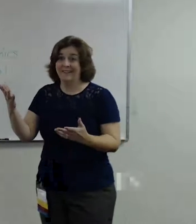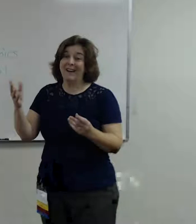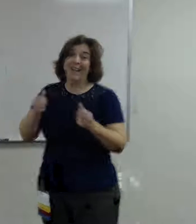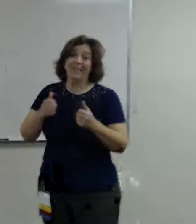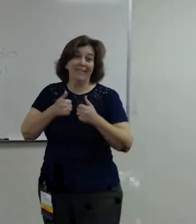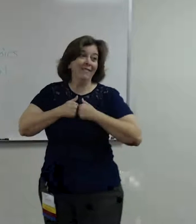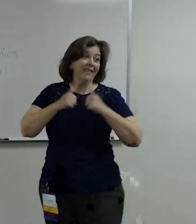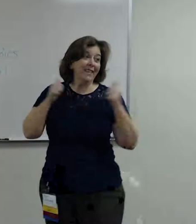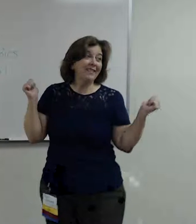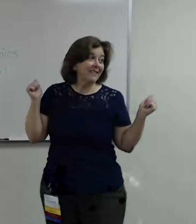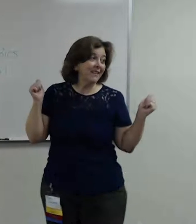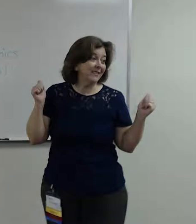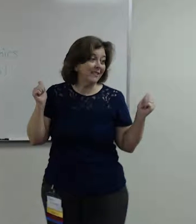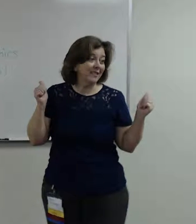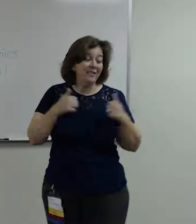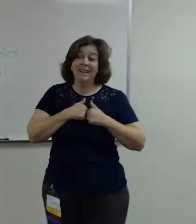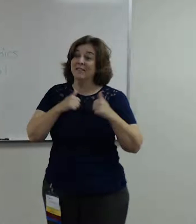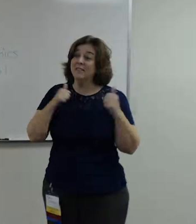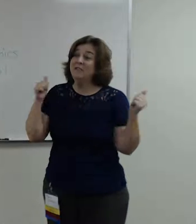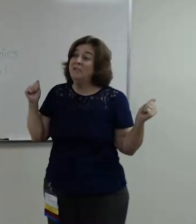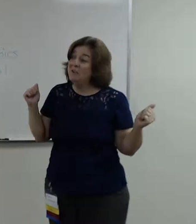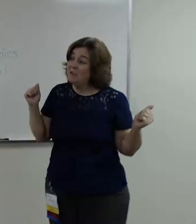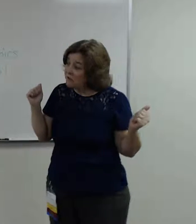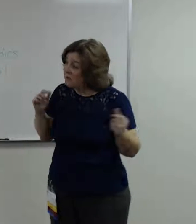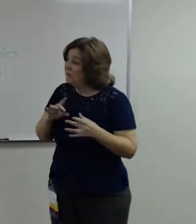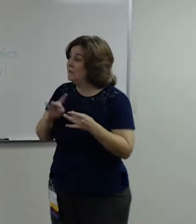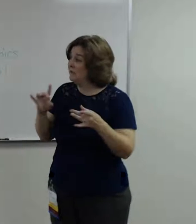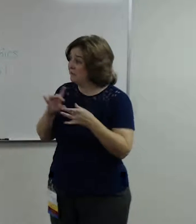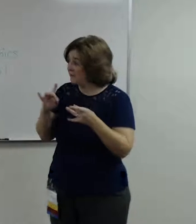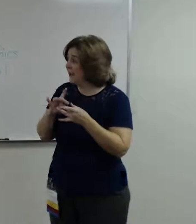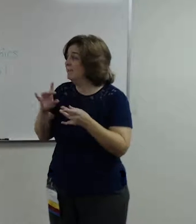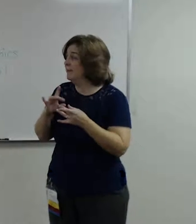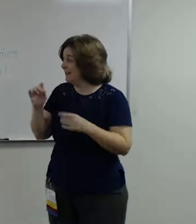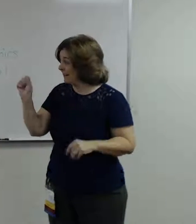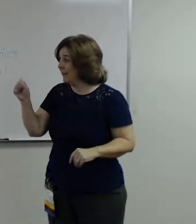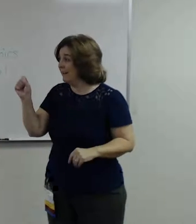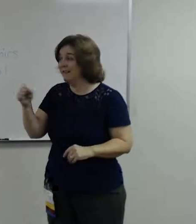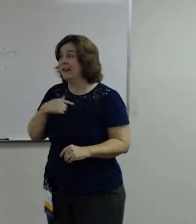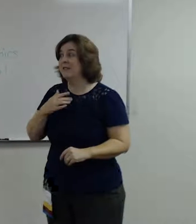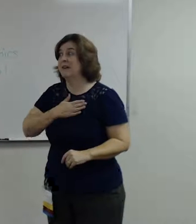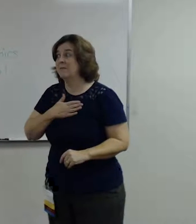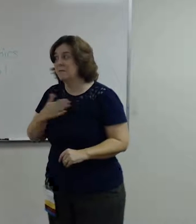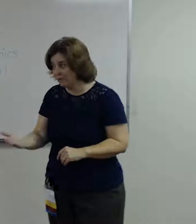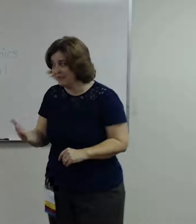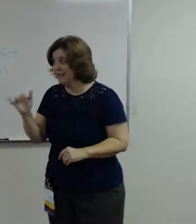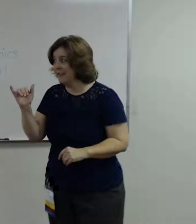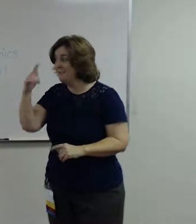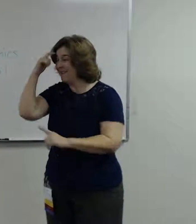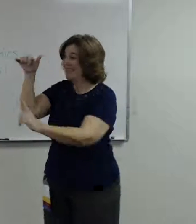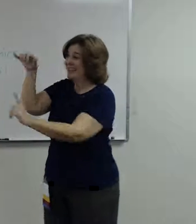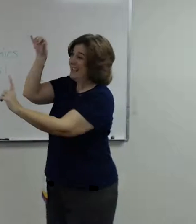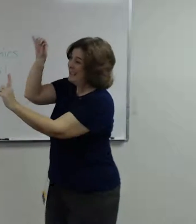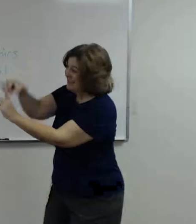Wow. I mean, that's a huge statement. Yes, and I appreciate that, because